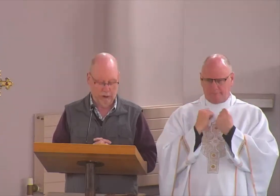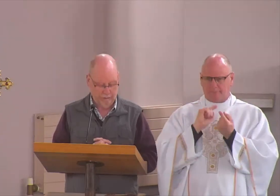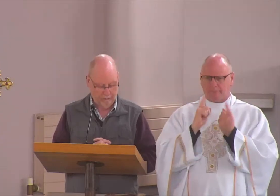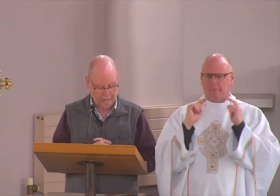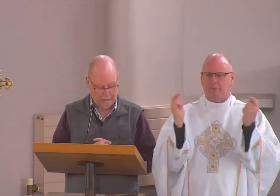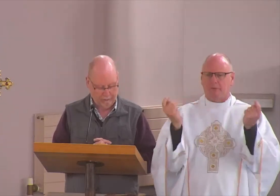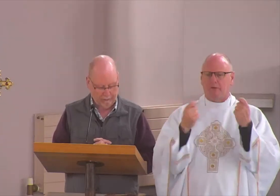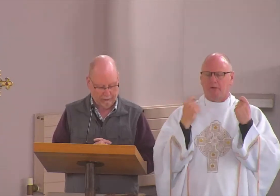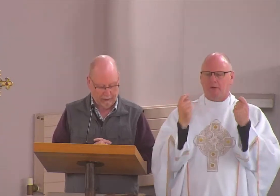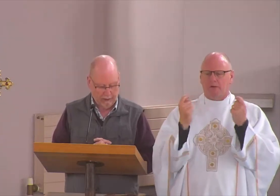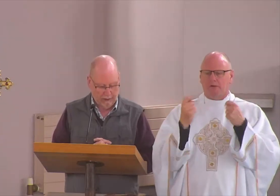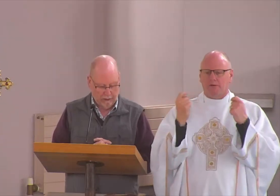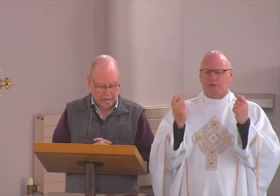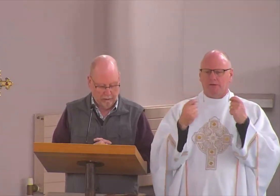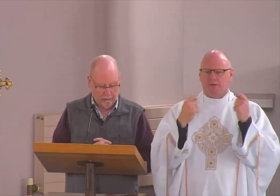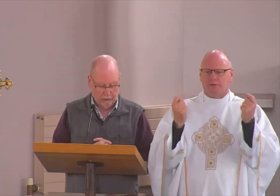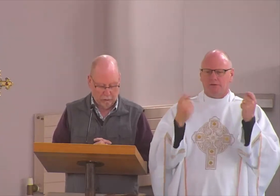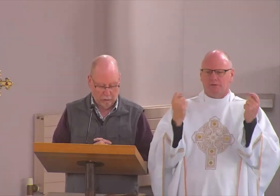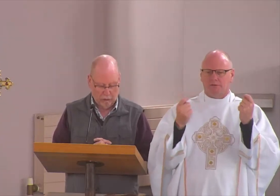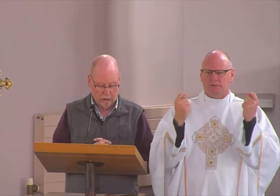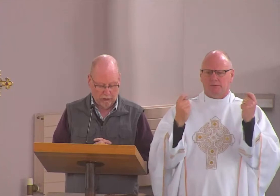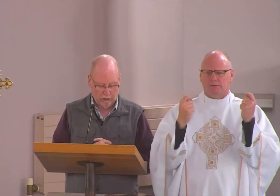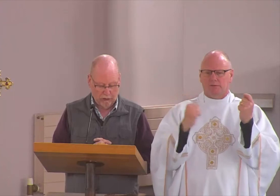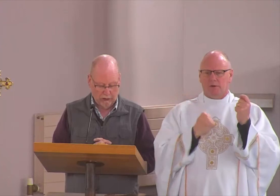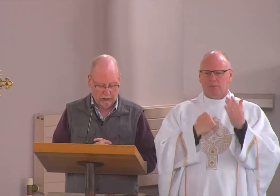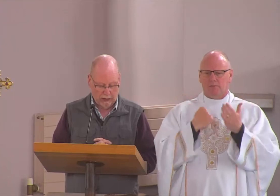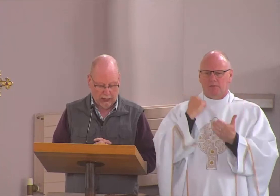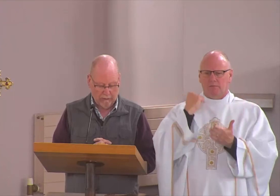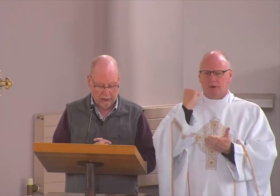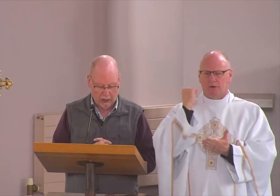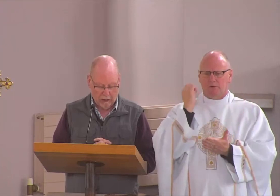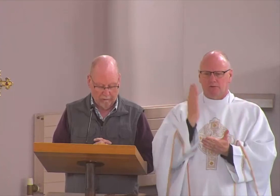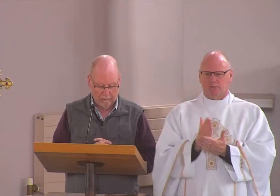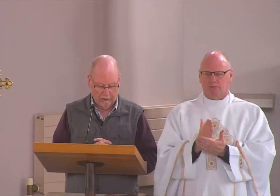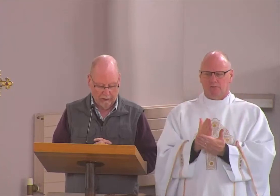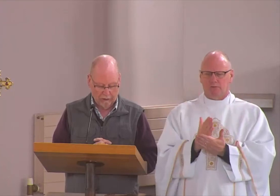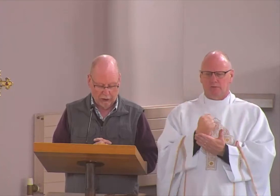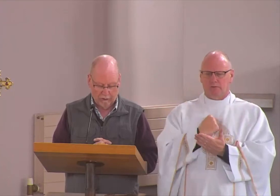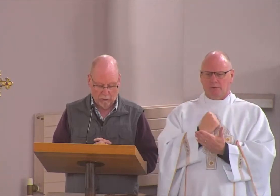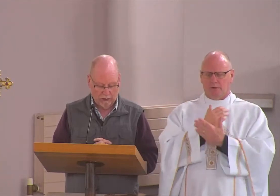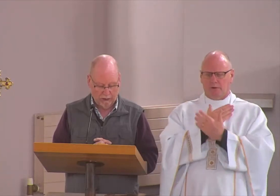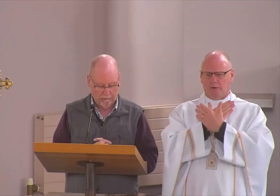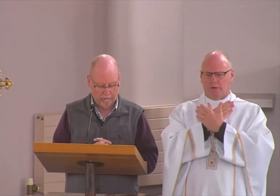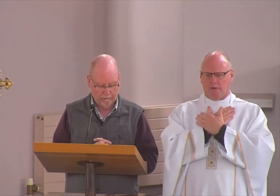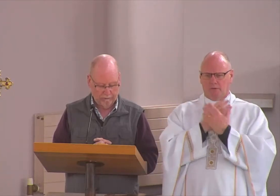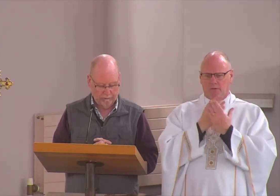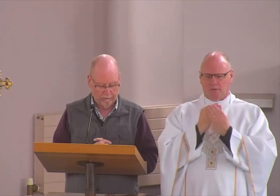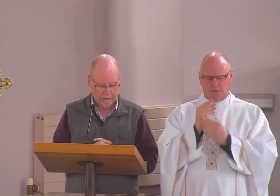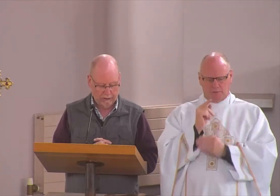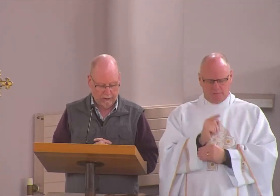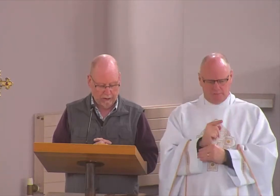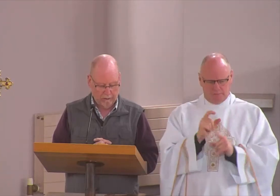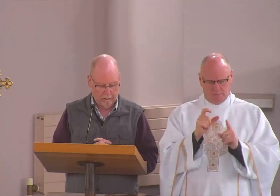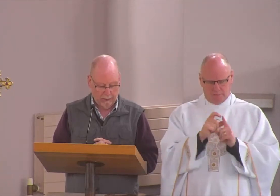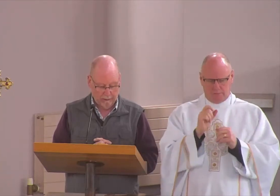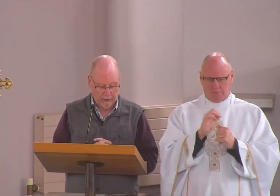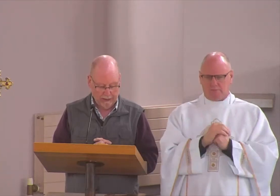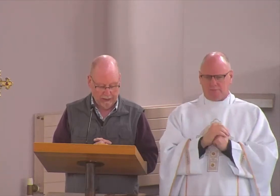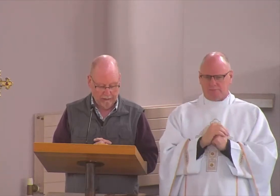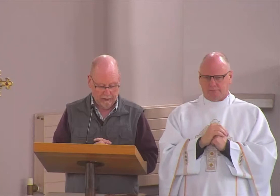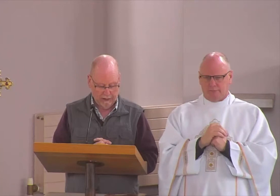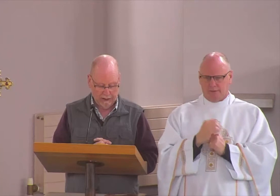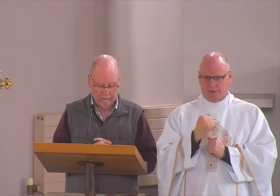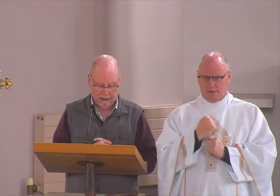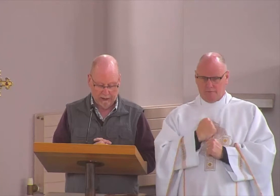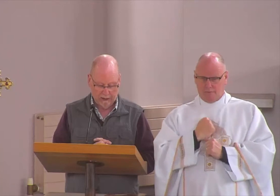Alleluia. My truth and my love shall be with him. By my